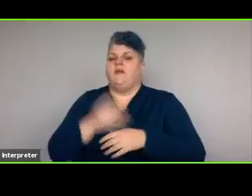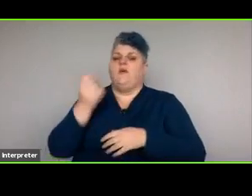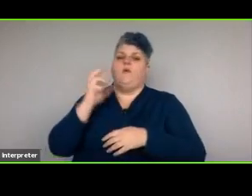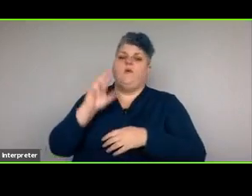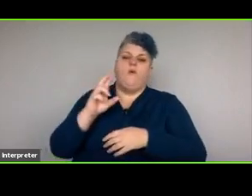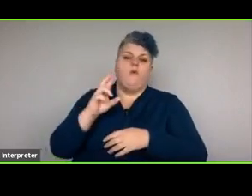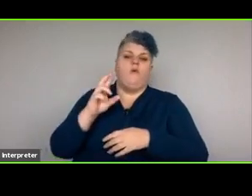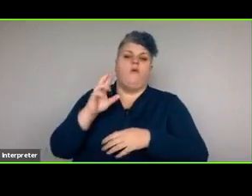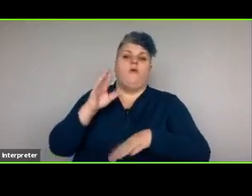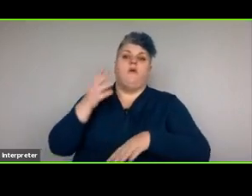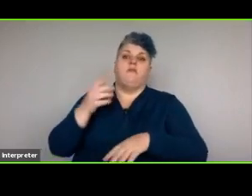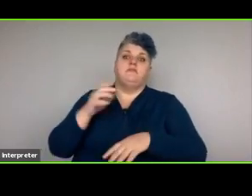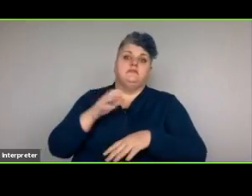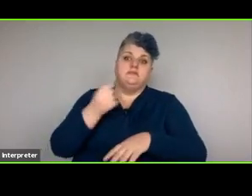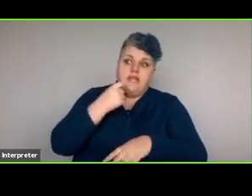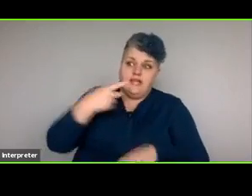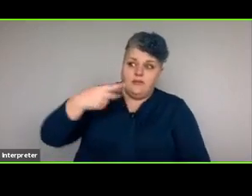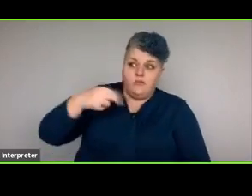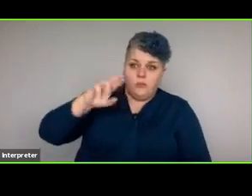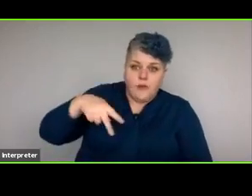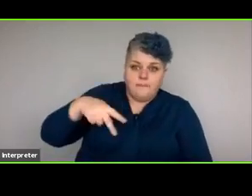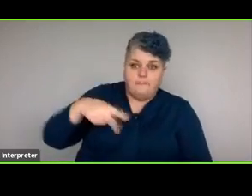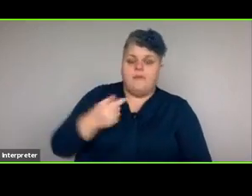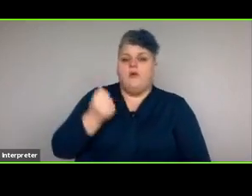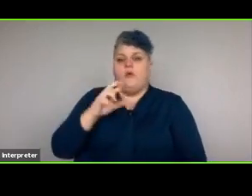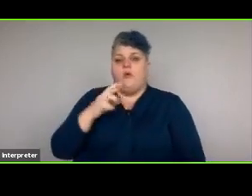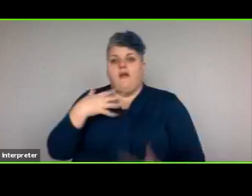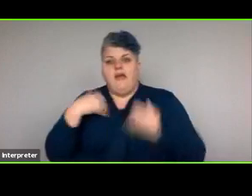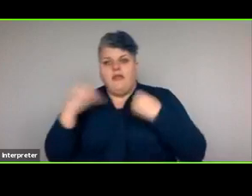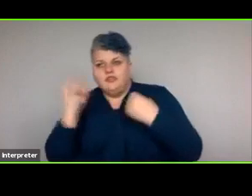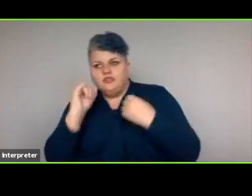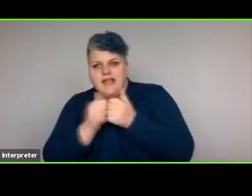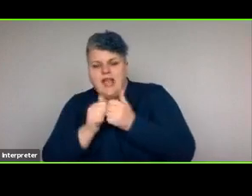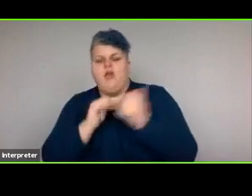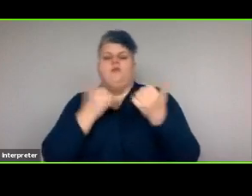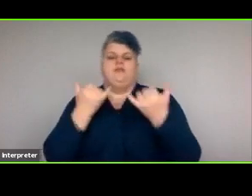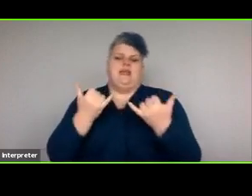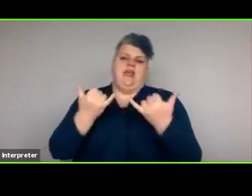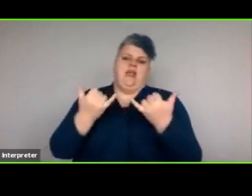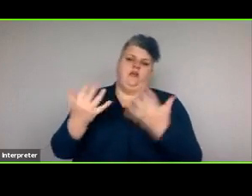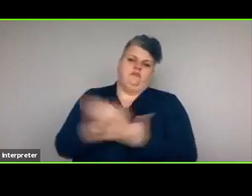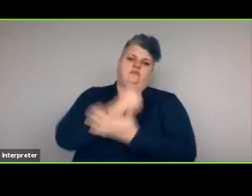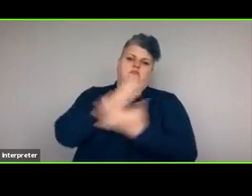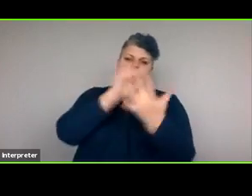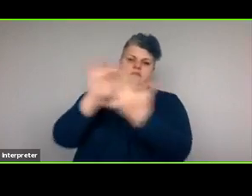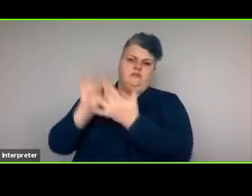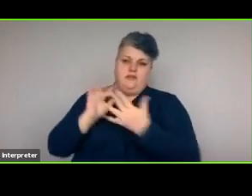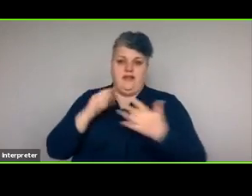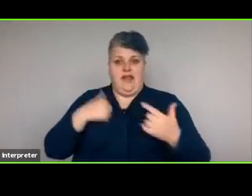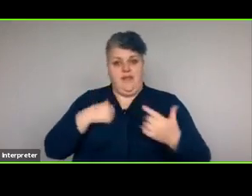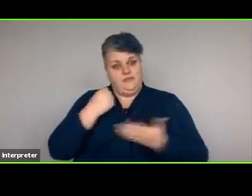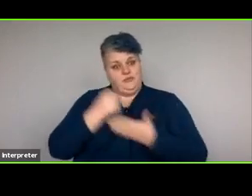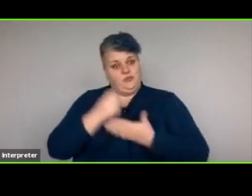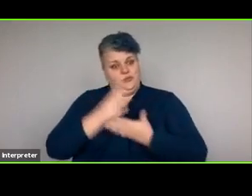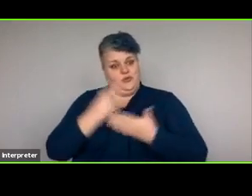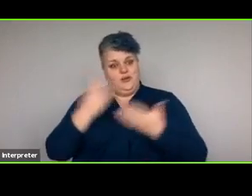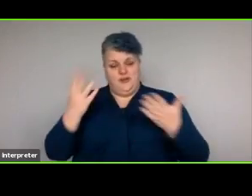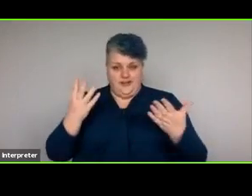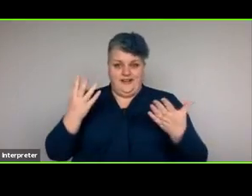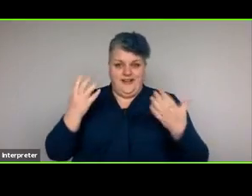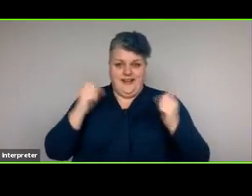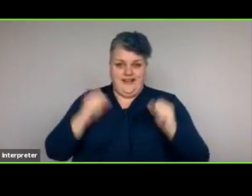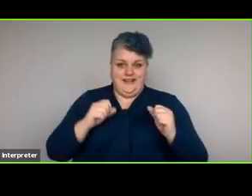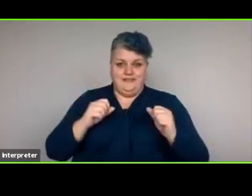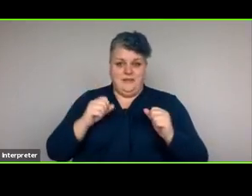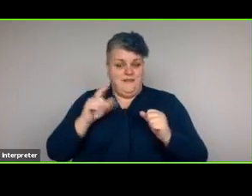on PrEP or getting health insurance, now's a great time to start reaching out. And being a licensed social worker, I would say, find a social